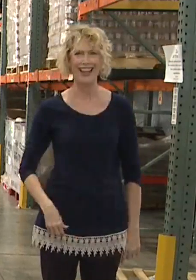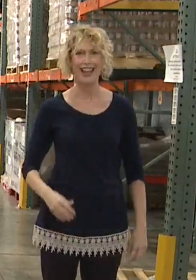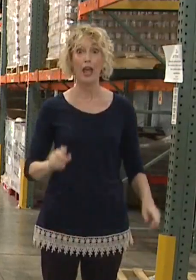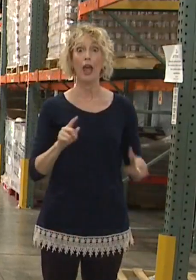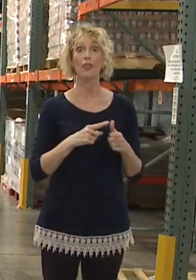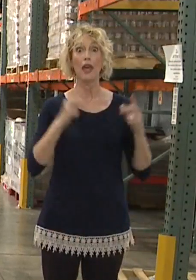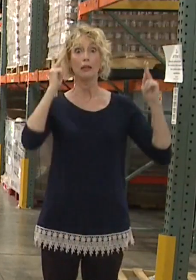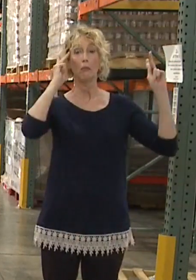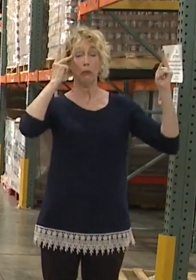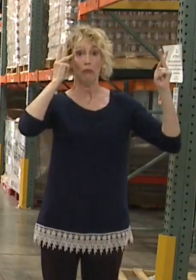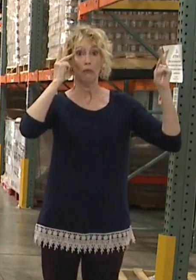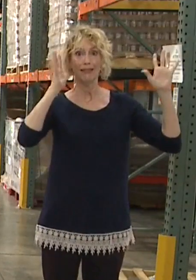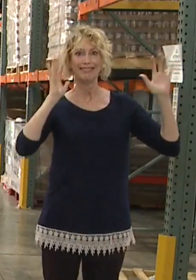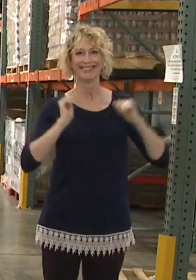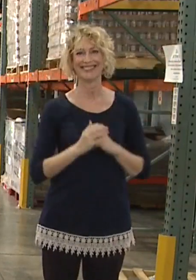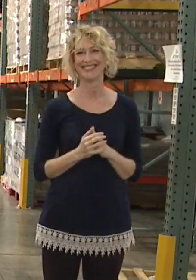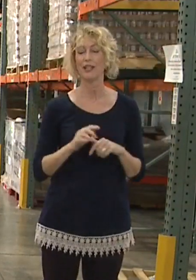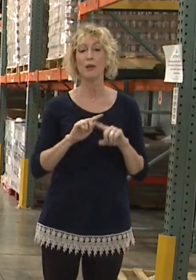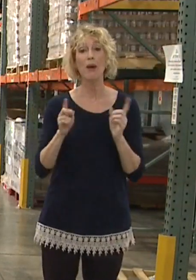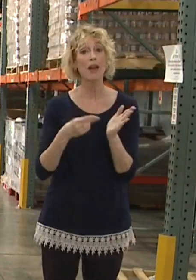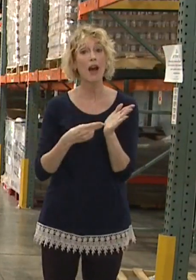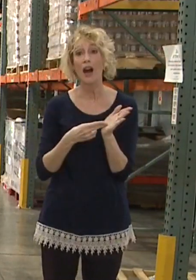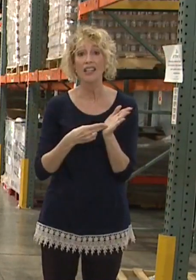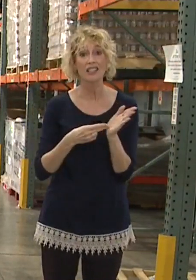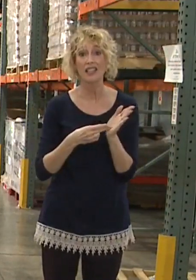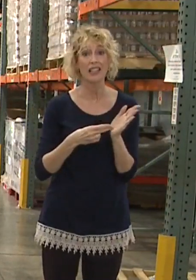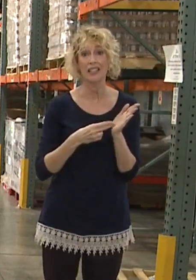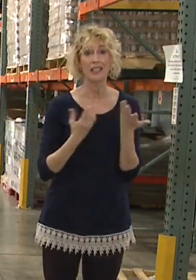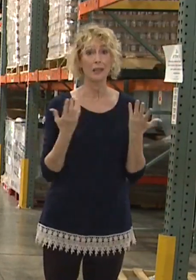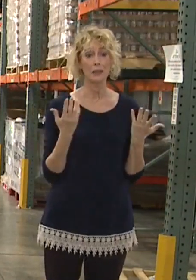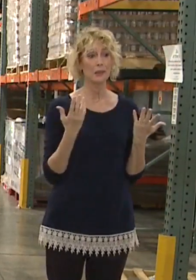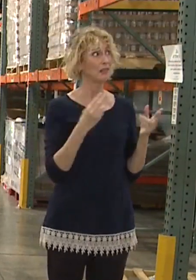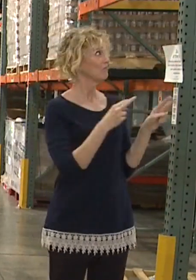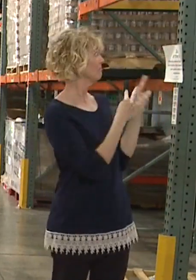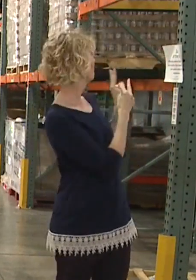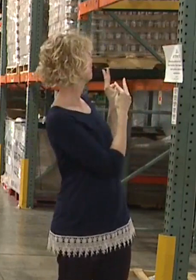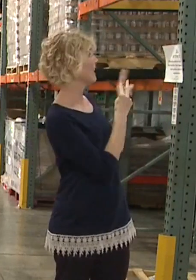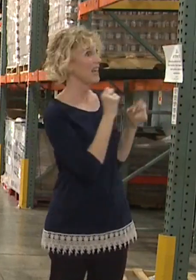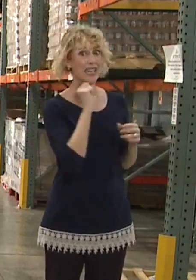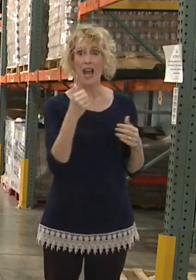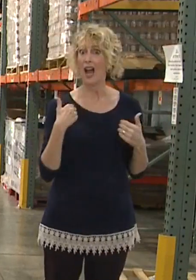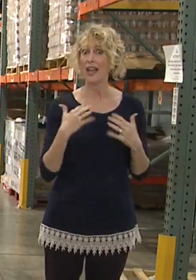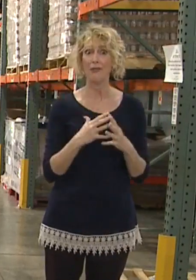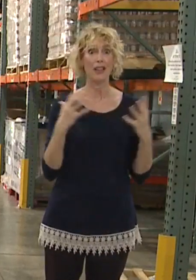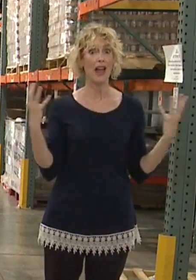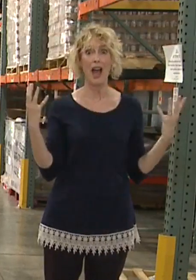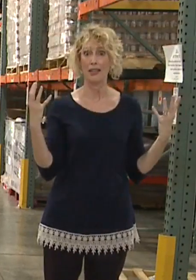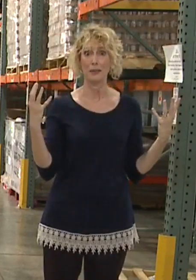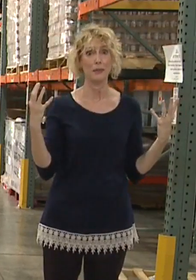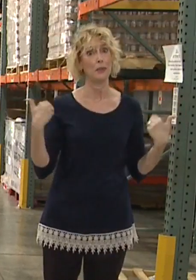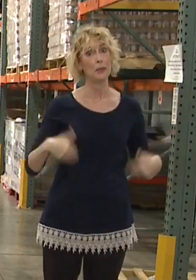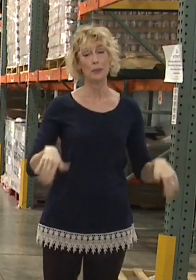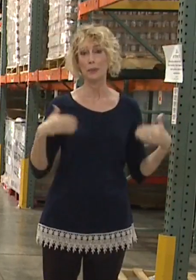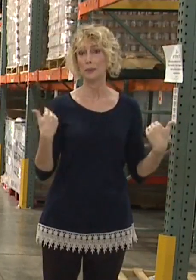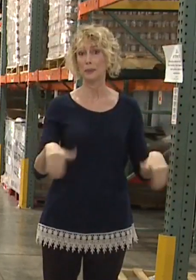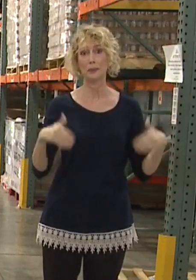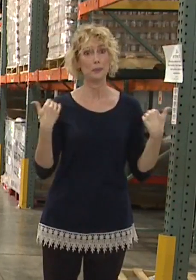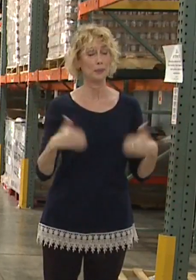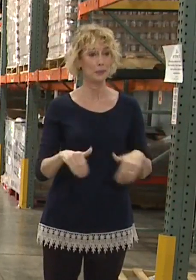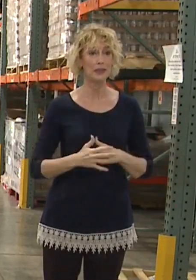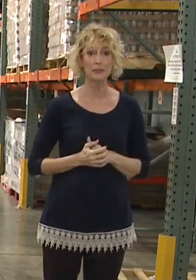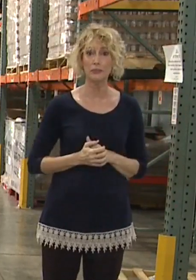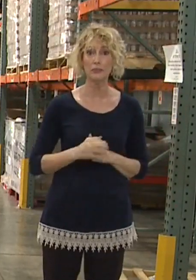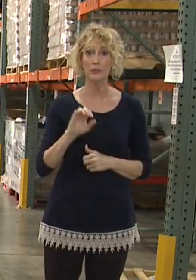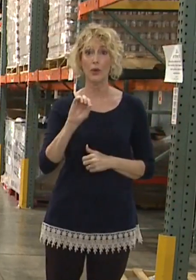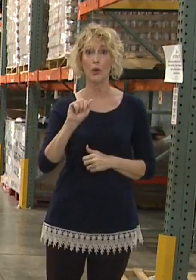panicked. Truthfully, inventory is low. I mean, just look around. You can see the needs are so significant in Hawaii right now.